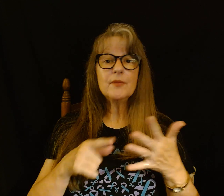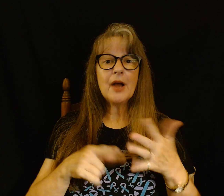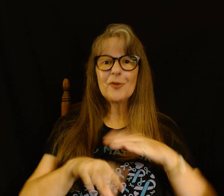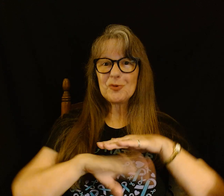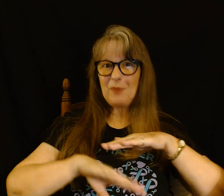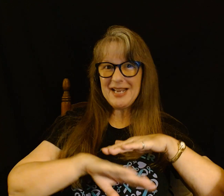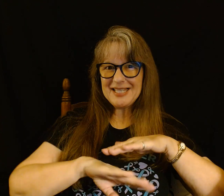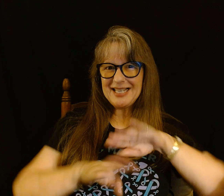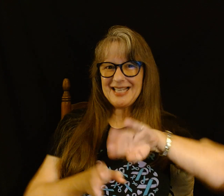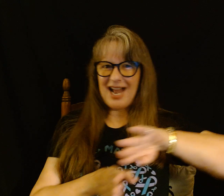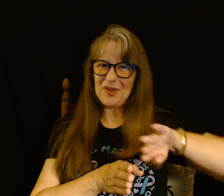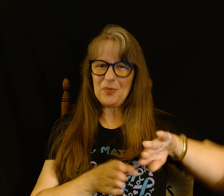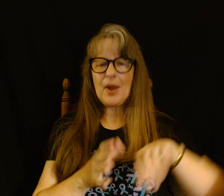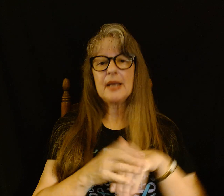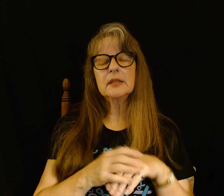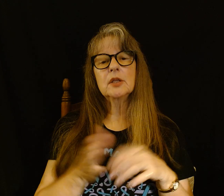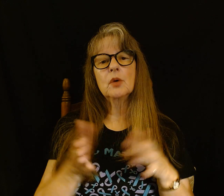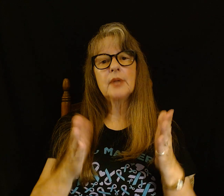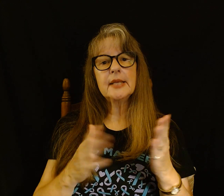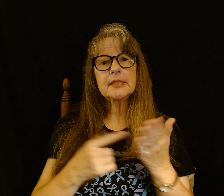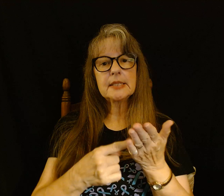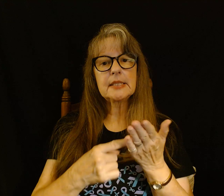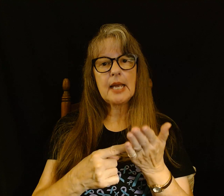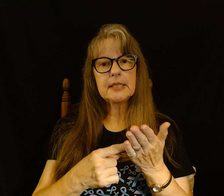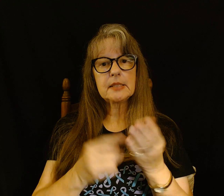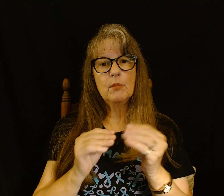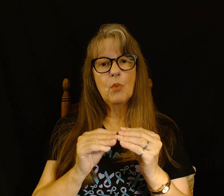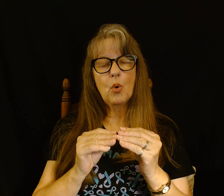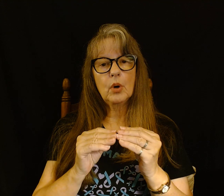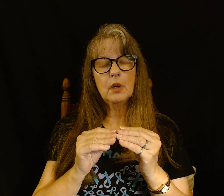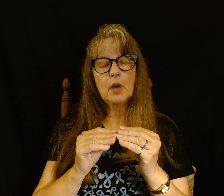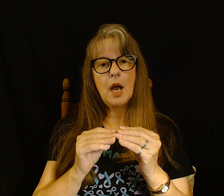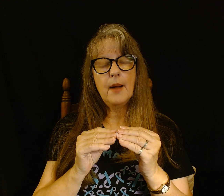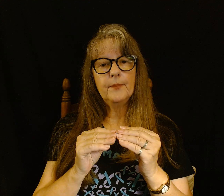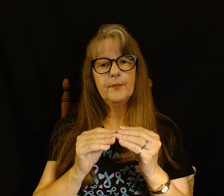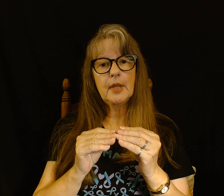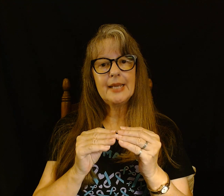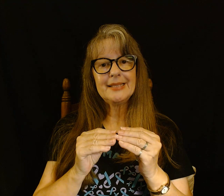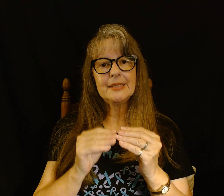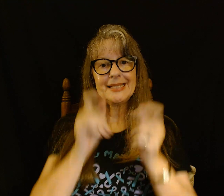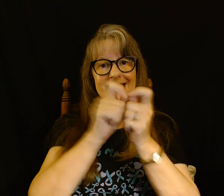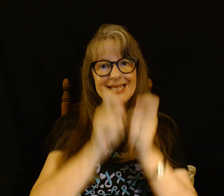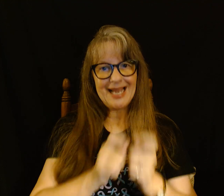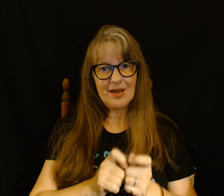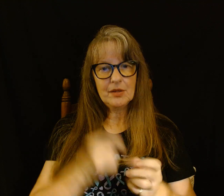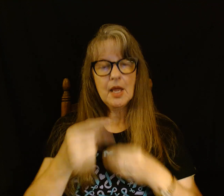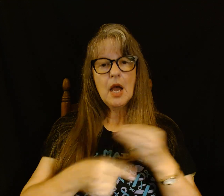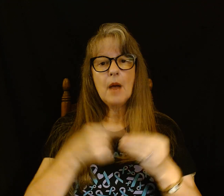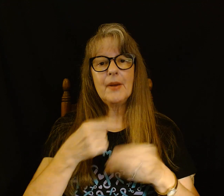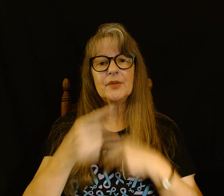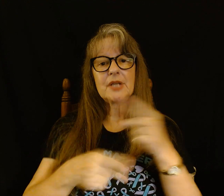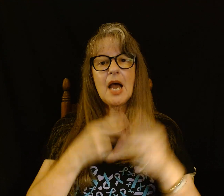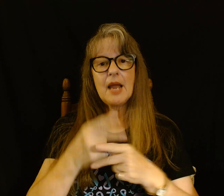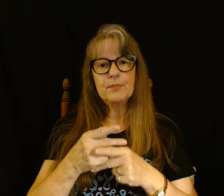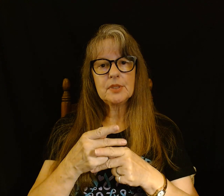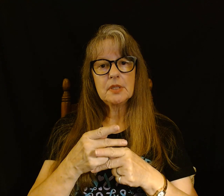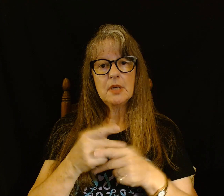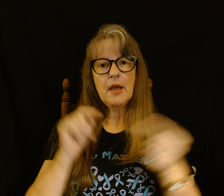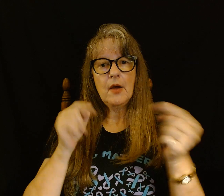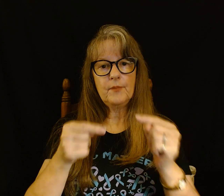those basics out of the way, so let's discuss more in detail about the types of pain.